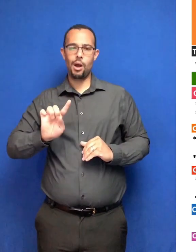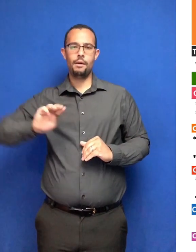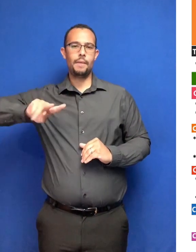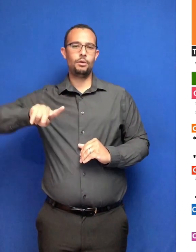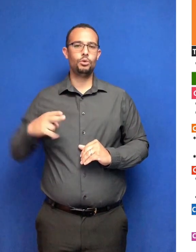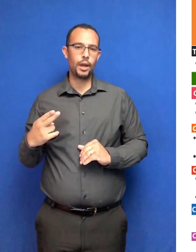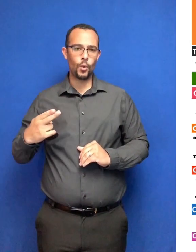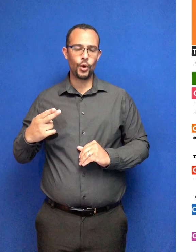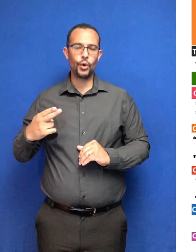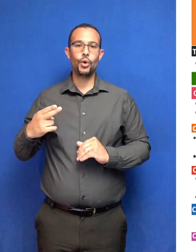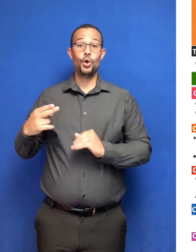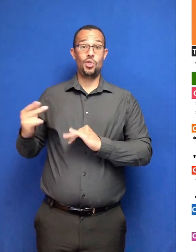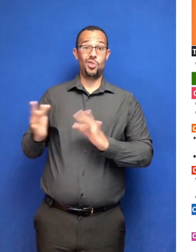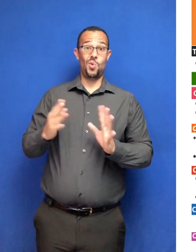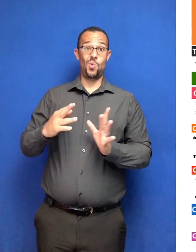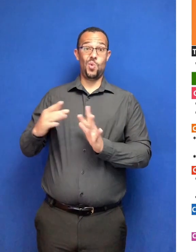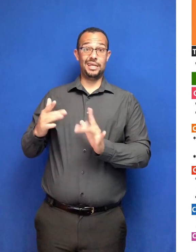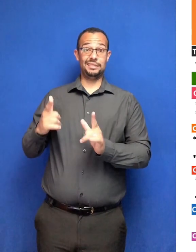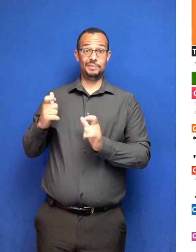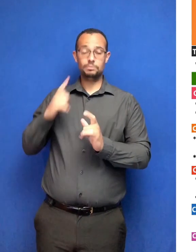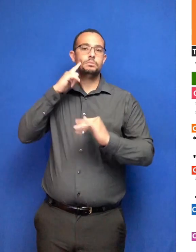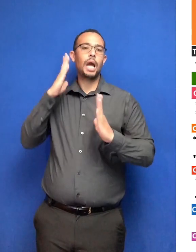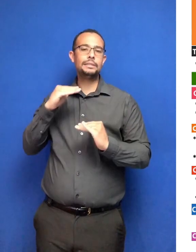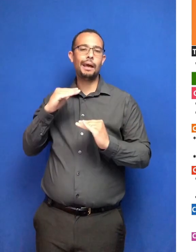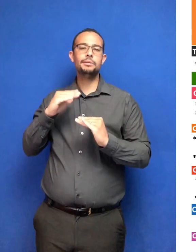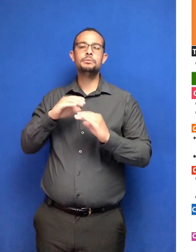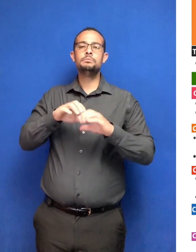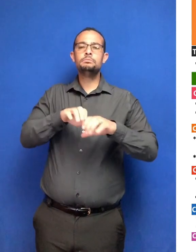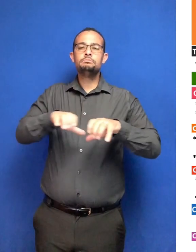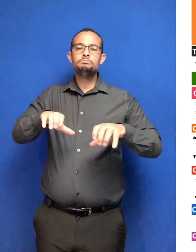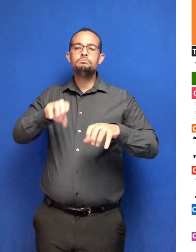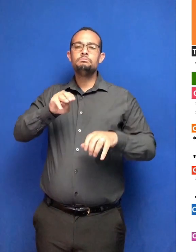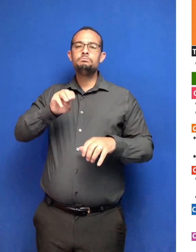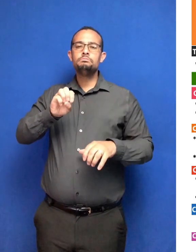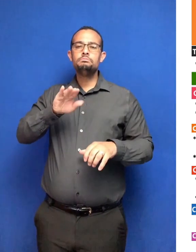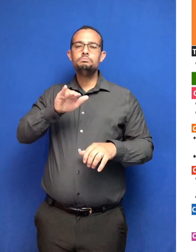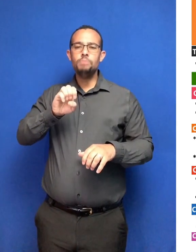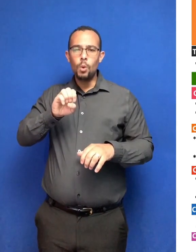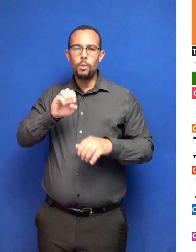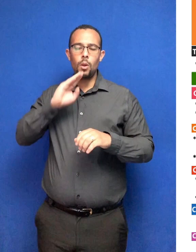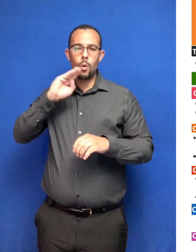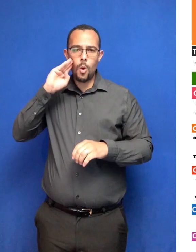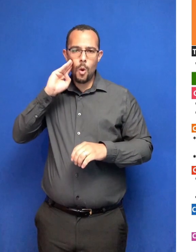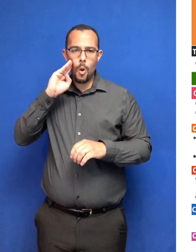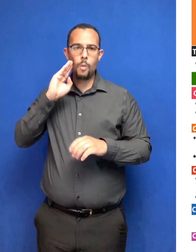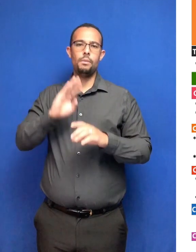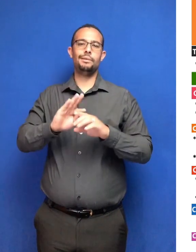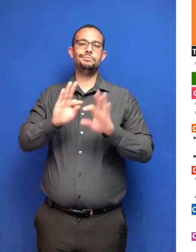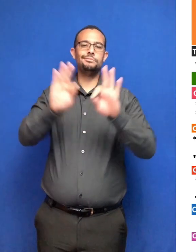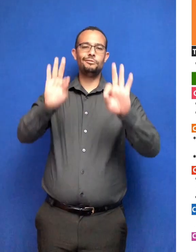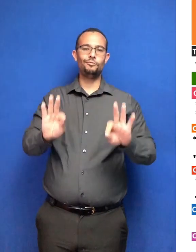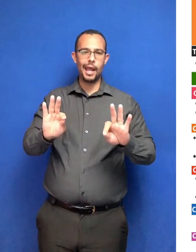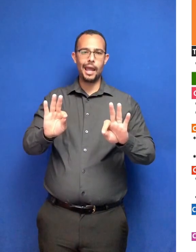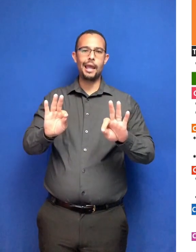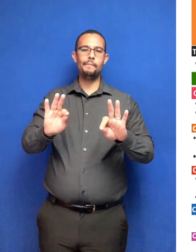those speeds, the damage would be expected on mobile homes and frame construction homes. We would have